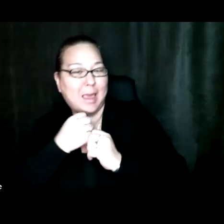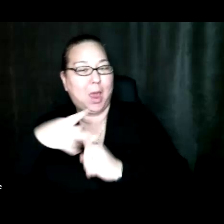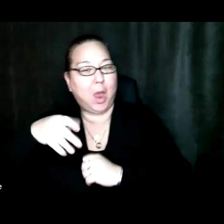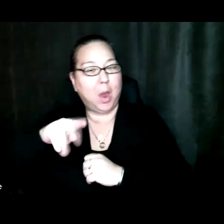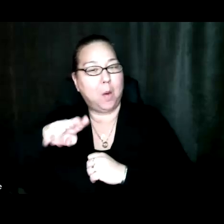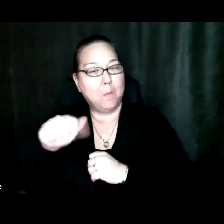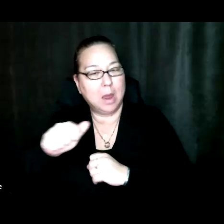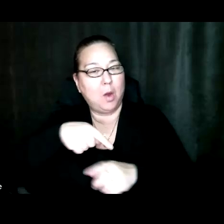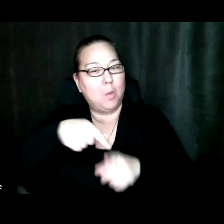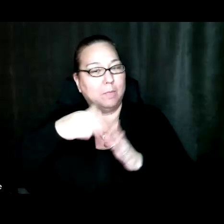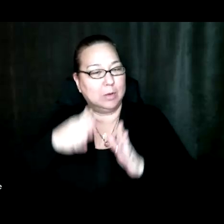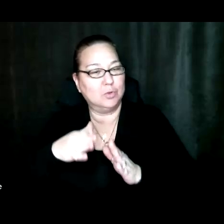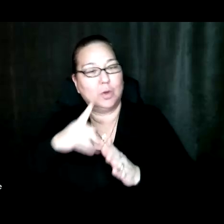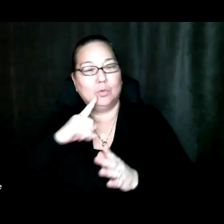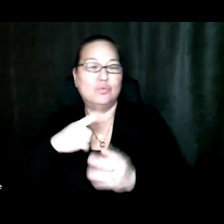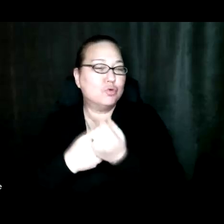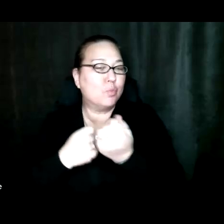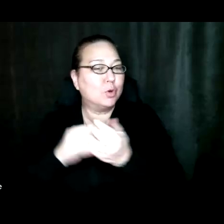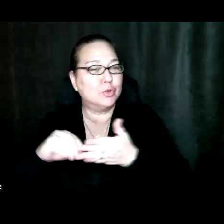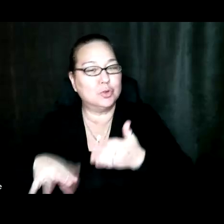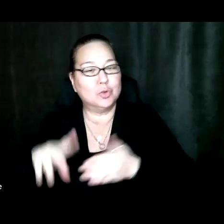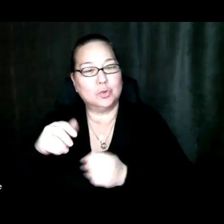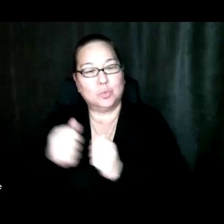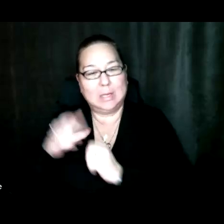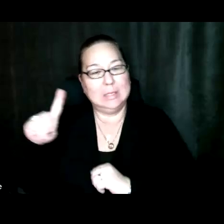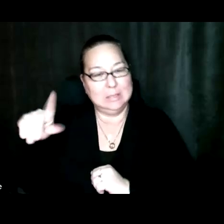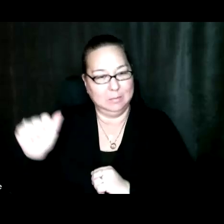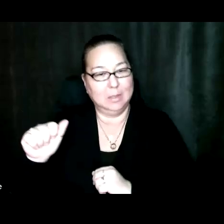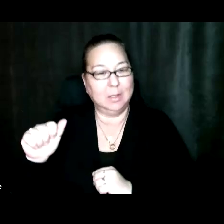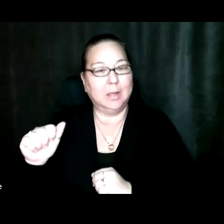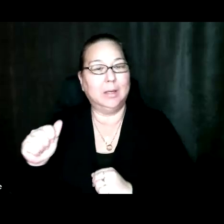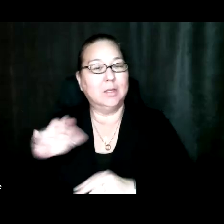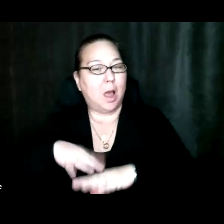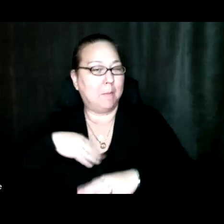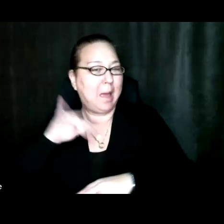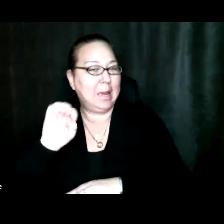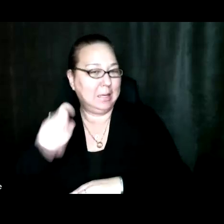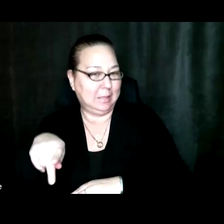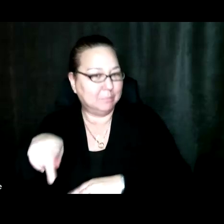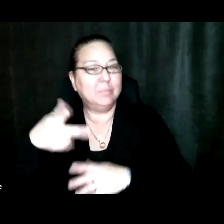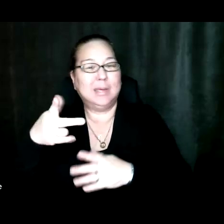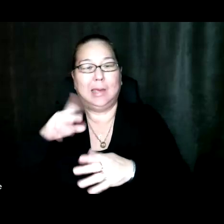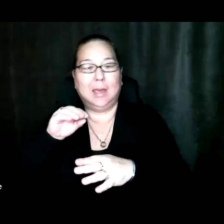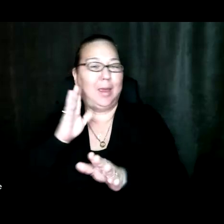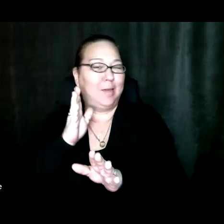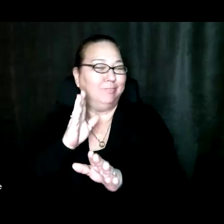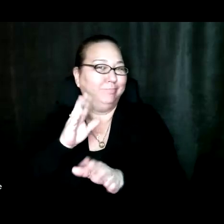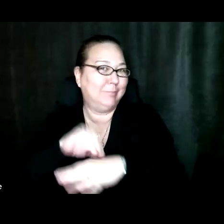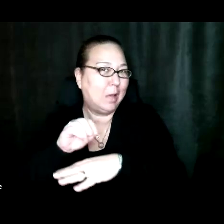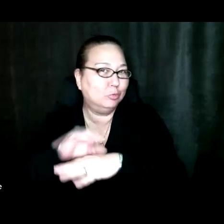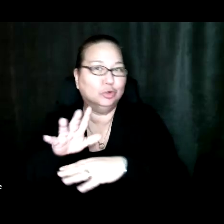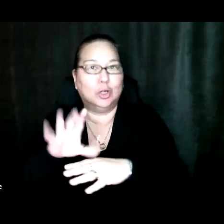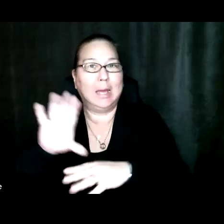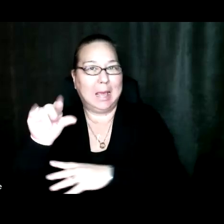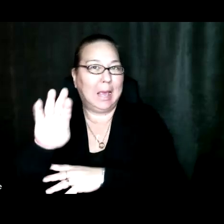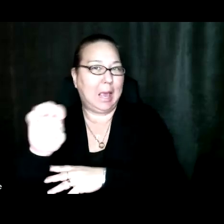intimate knowledge of the students and their needs out of all the educators within our buildings because they are with the students they serve virtually every